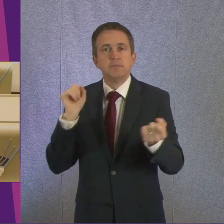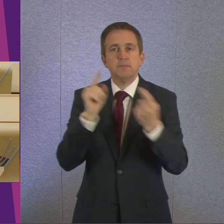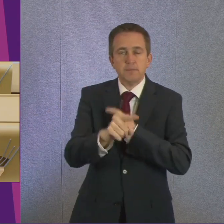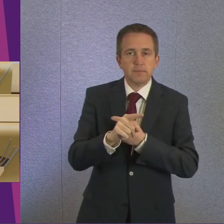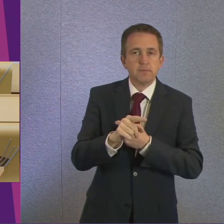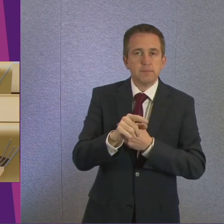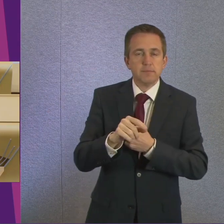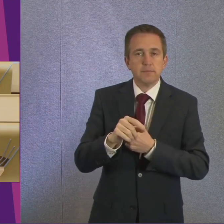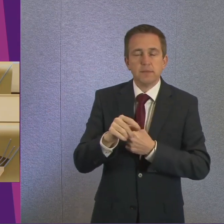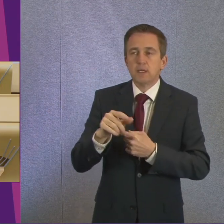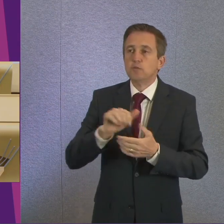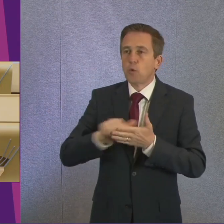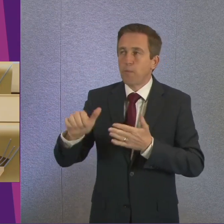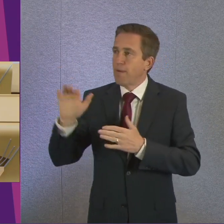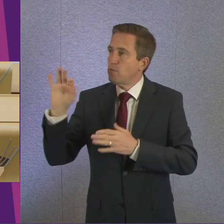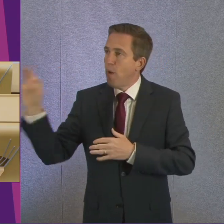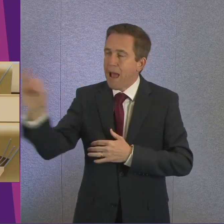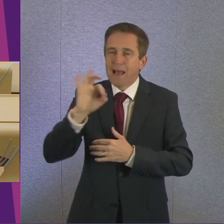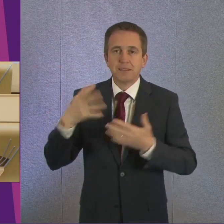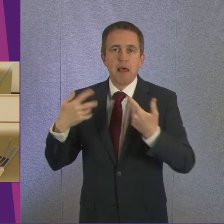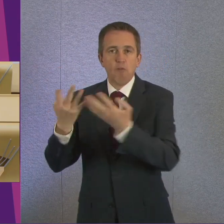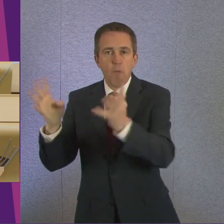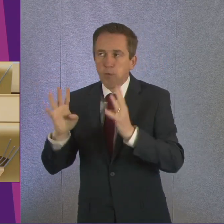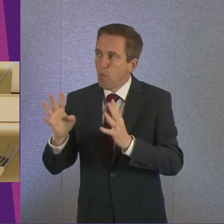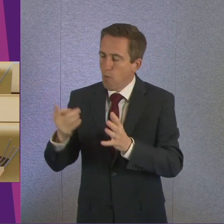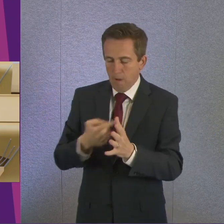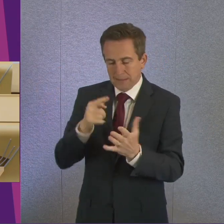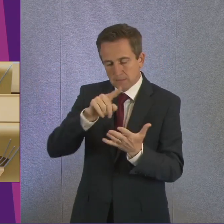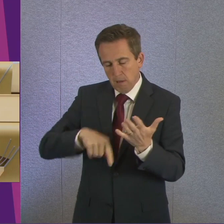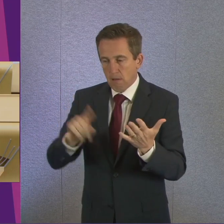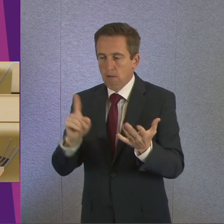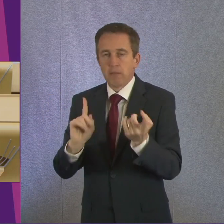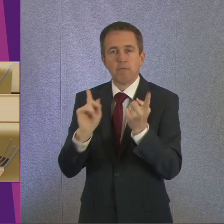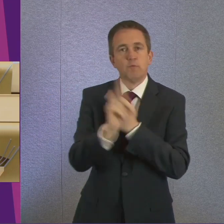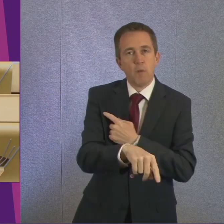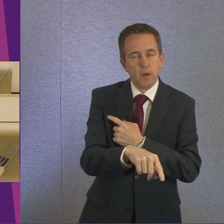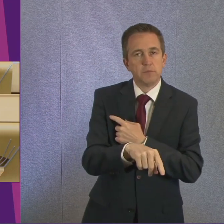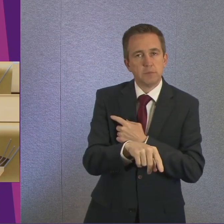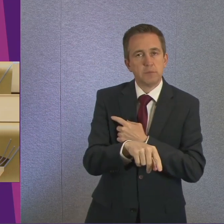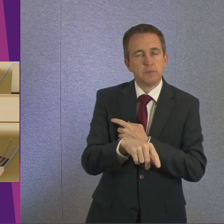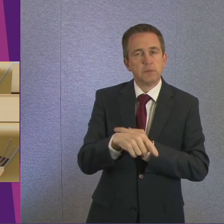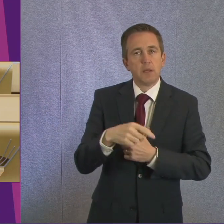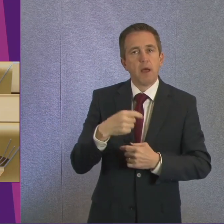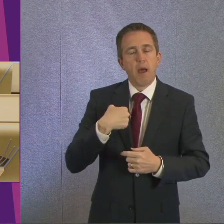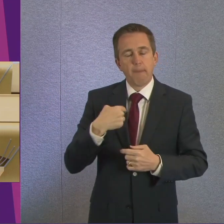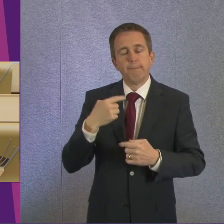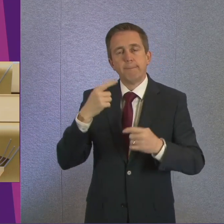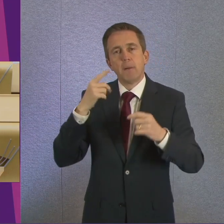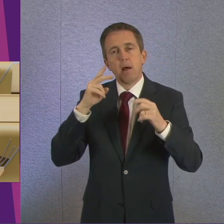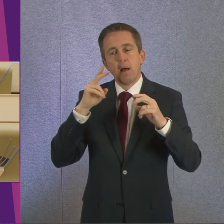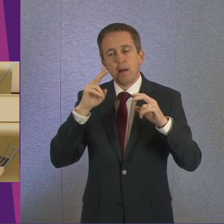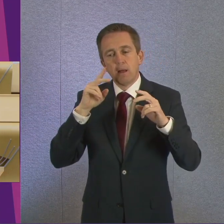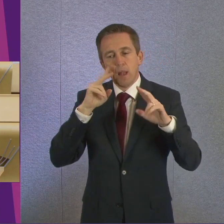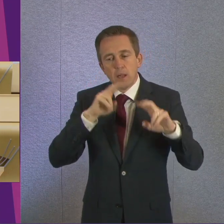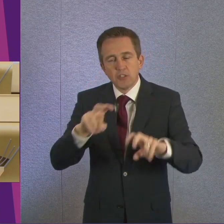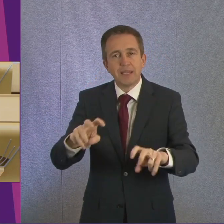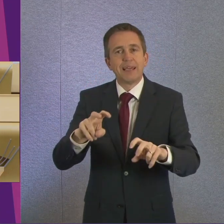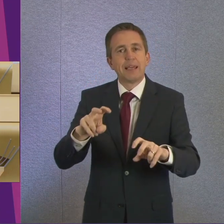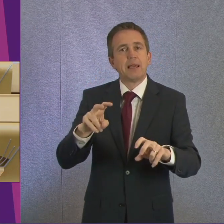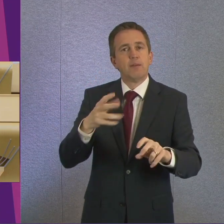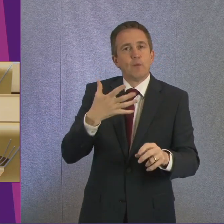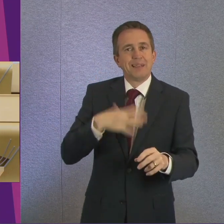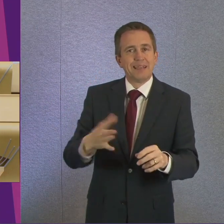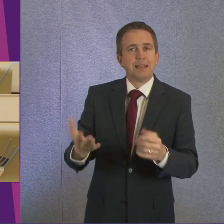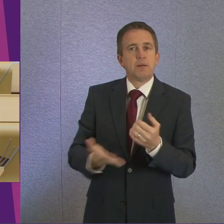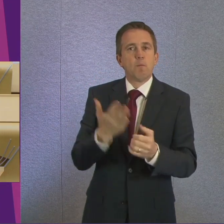boards or from social care or a particular care home. I am currently looking at whether or not we need to increase the staffing